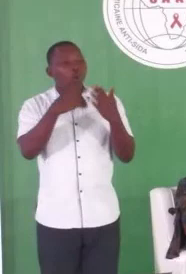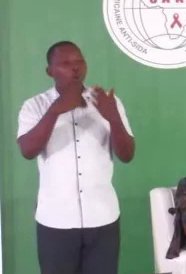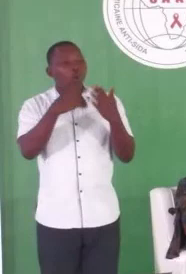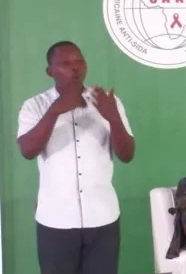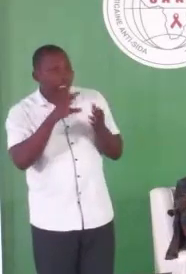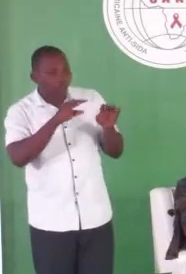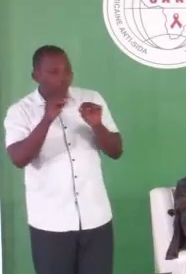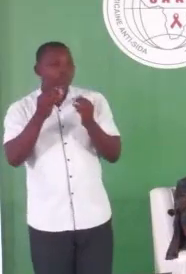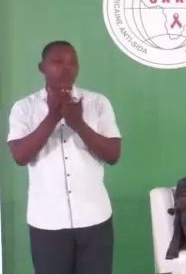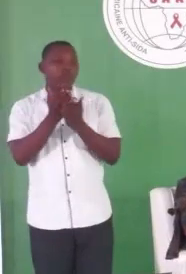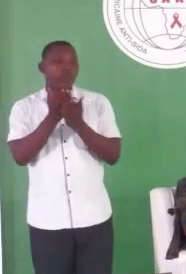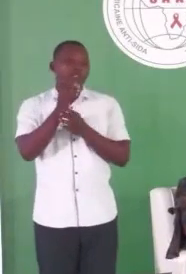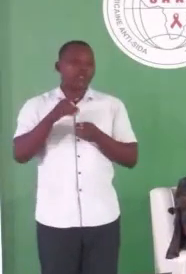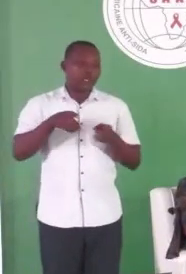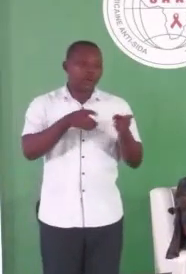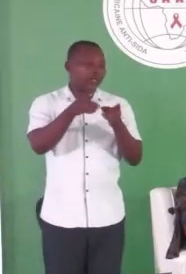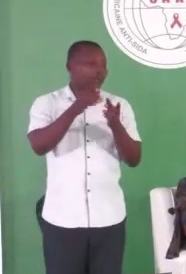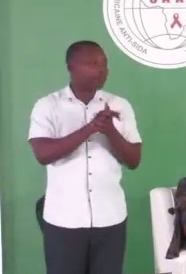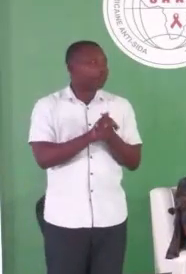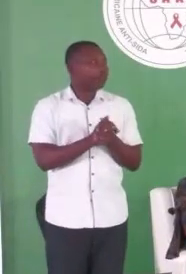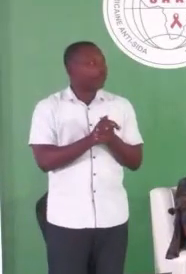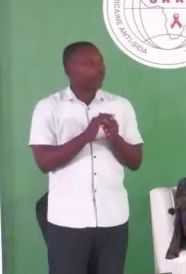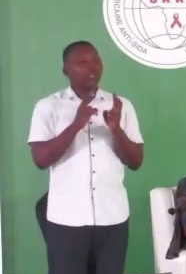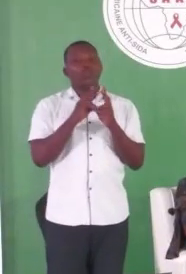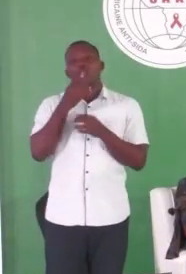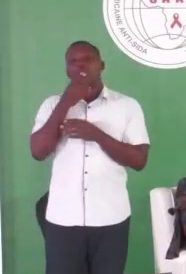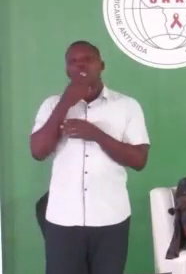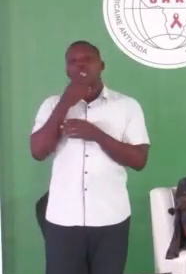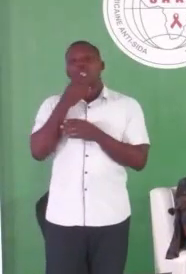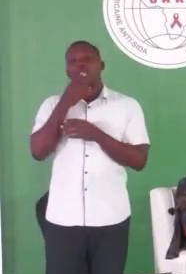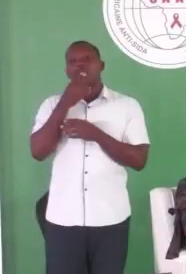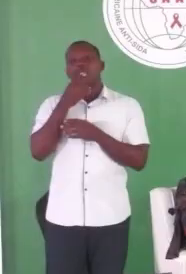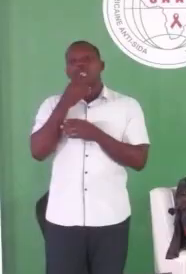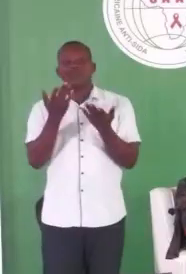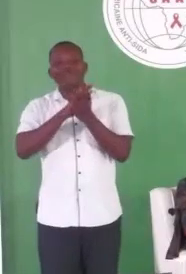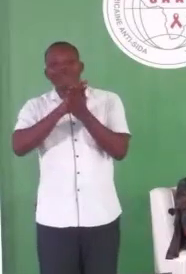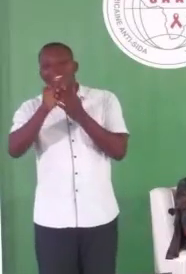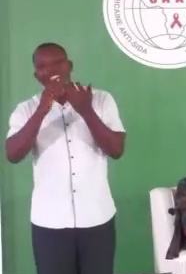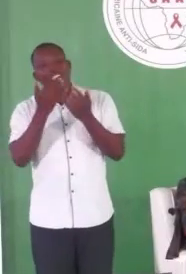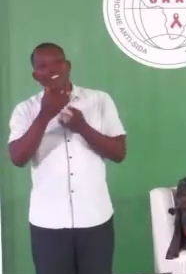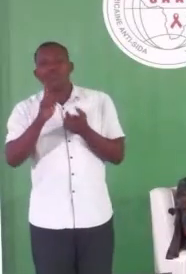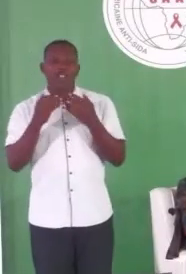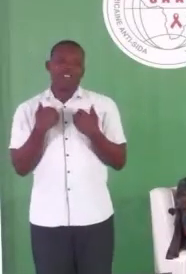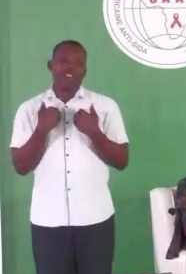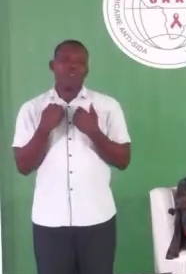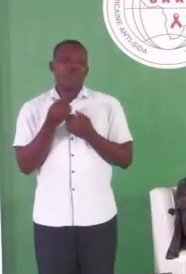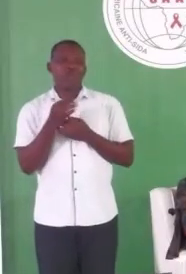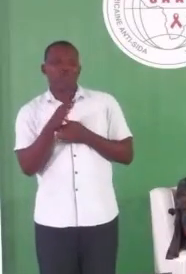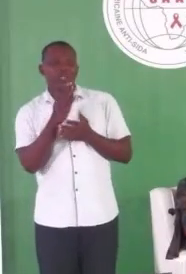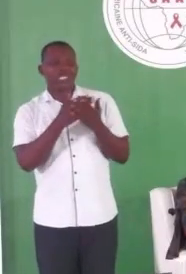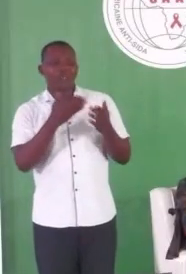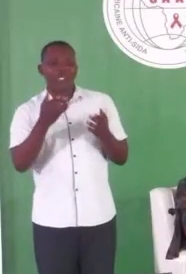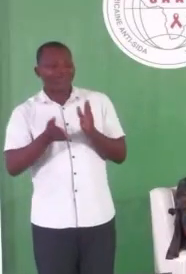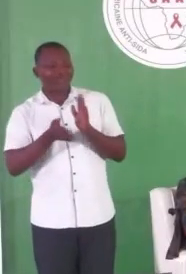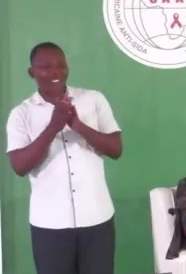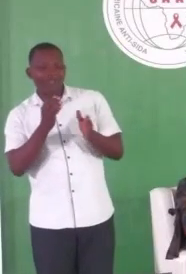right direction. So data is not just a nice thing to have or something that you quickly put in place